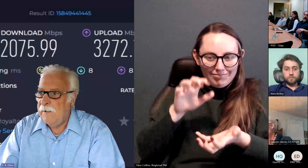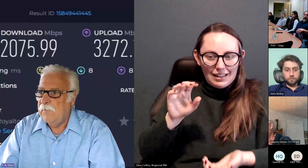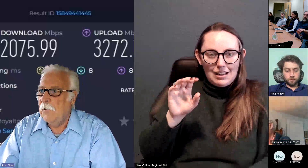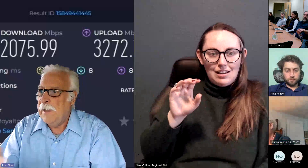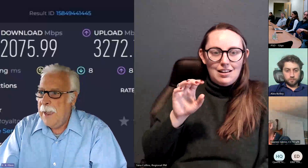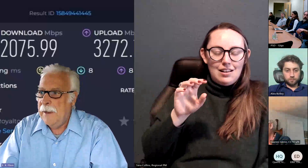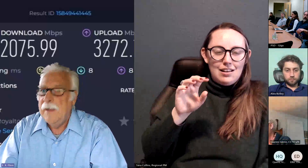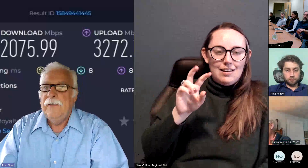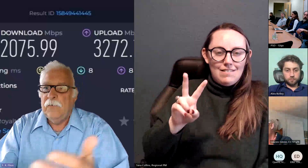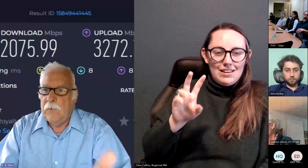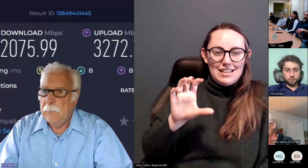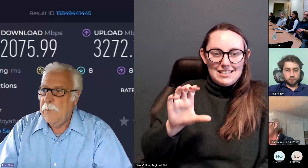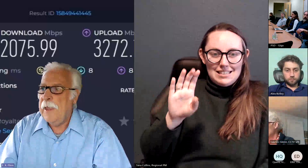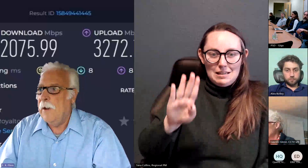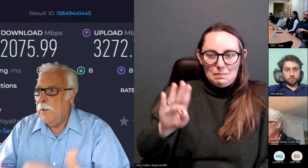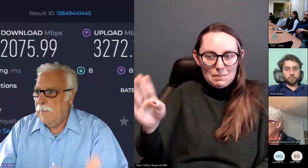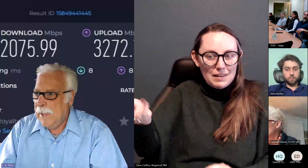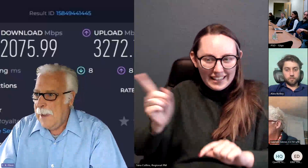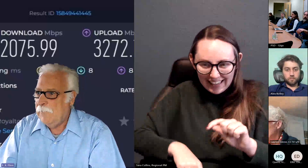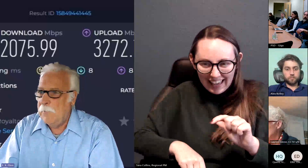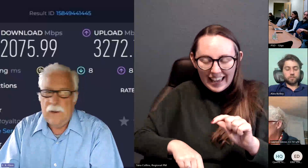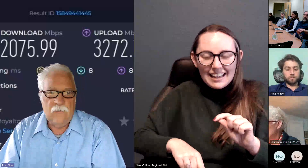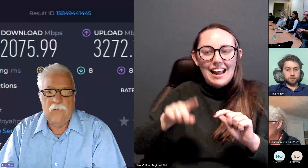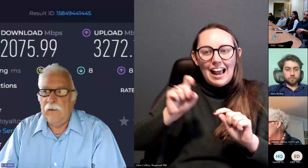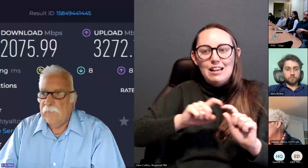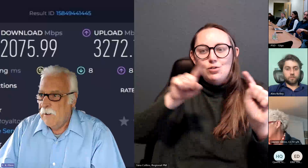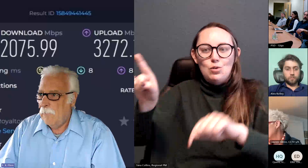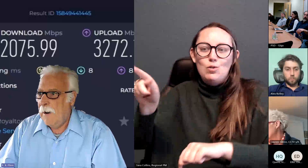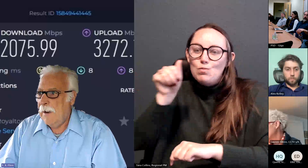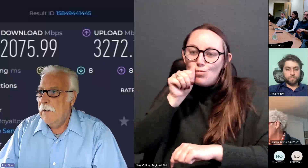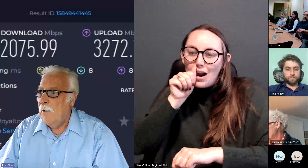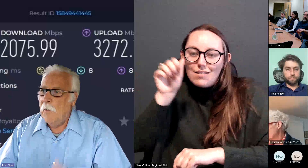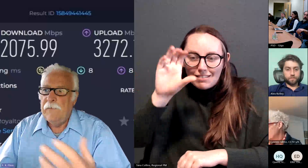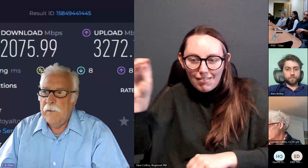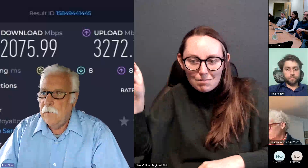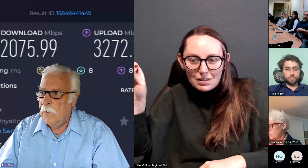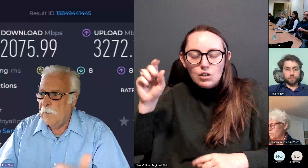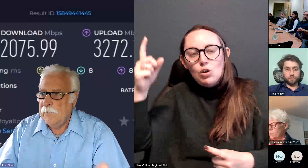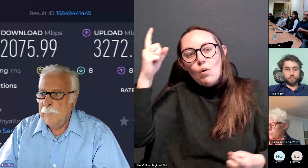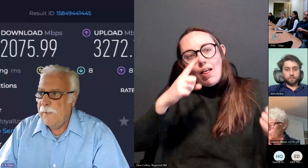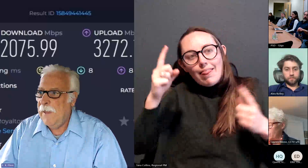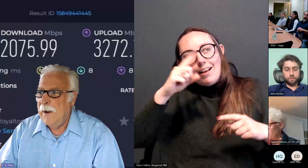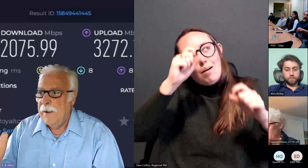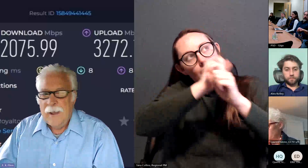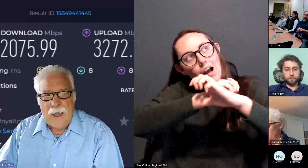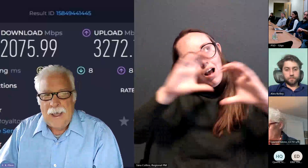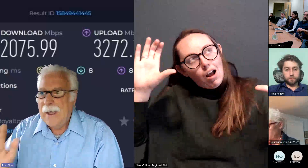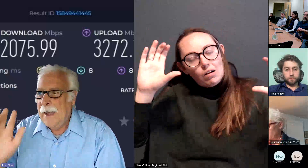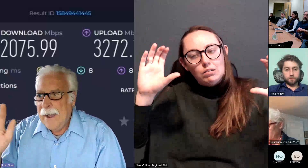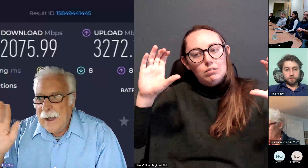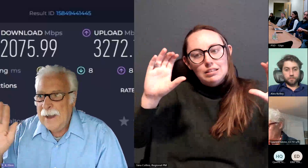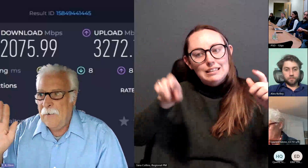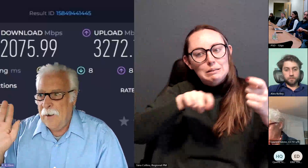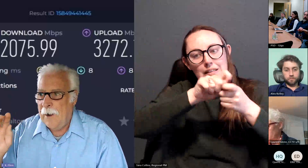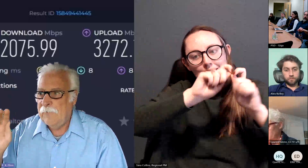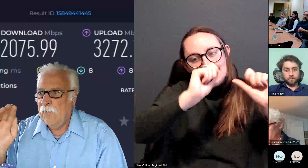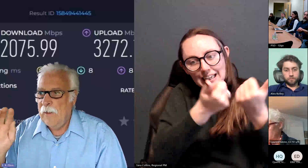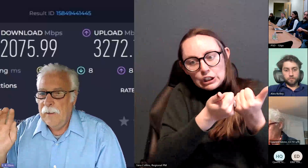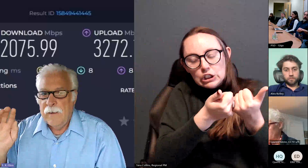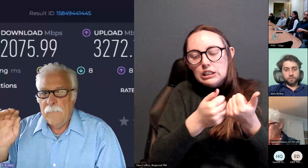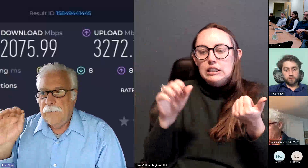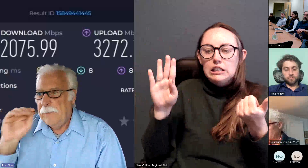private entities. So you would think, okay, the capstone agencies, right, or VCUDA or something like that. I don't